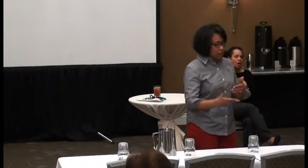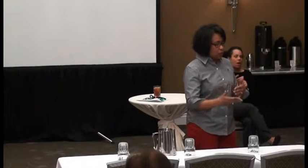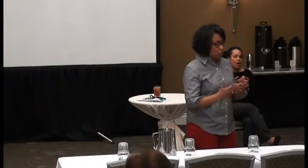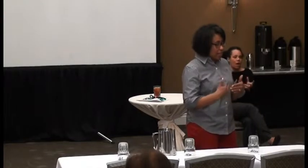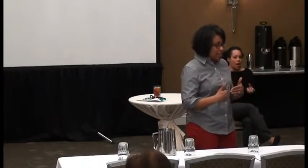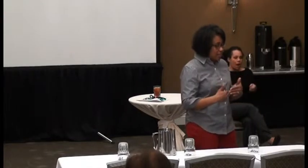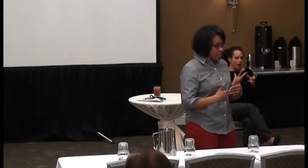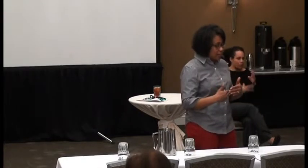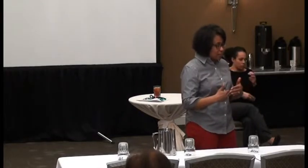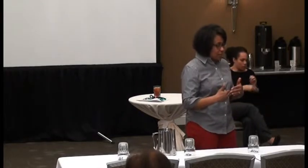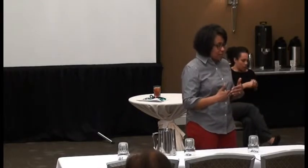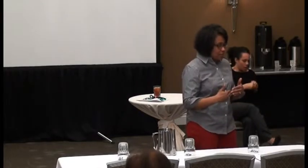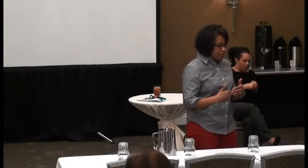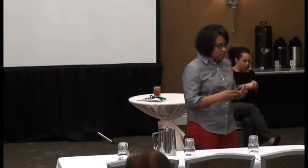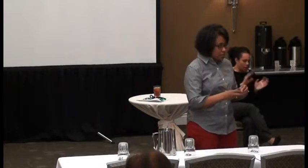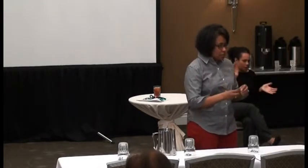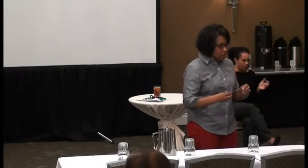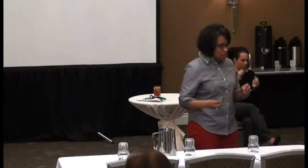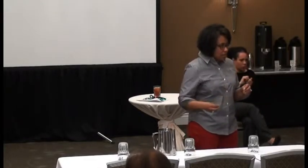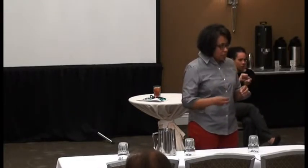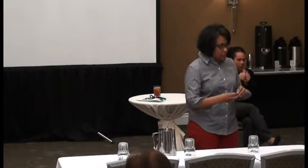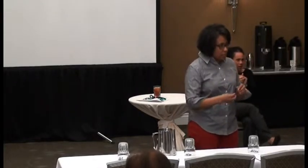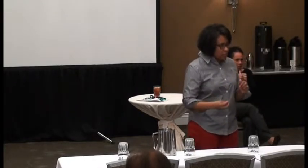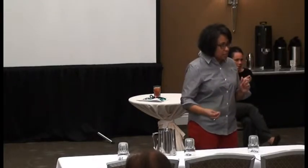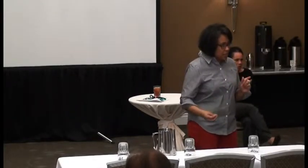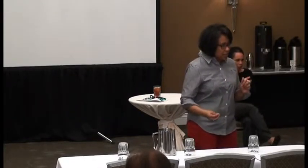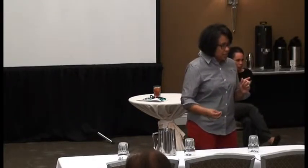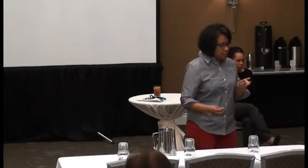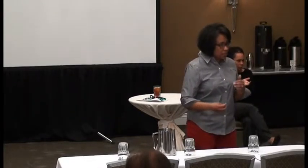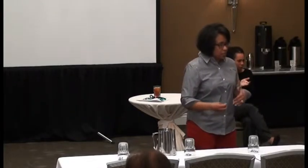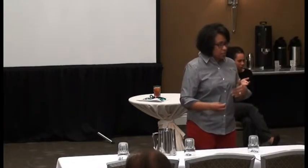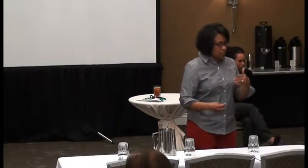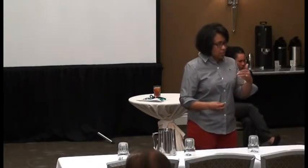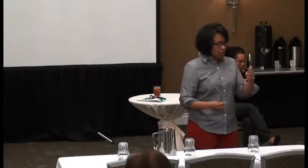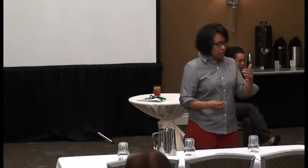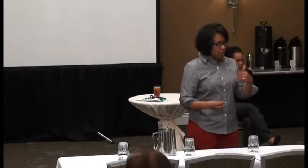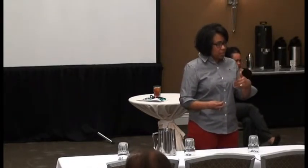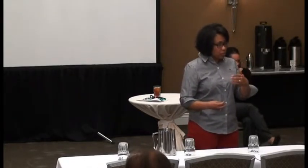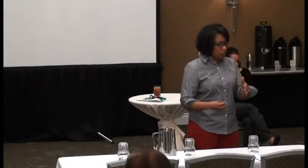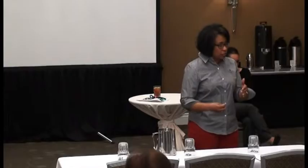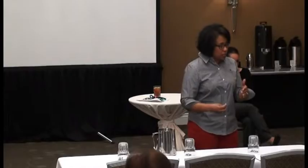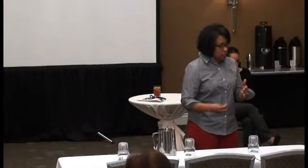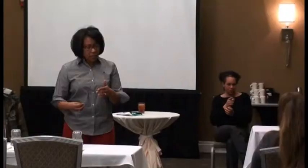adding versus weaning those accommodations, tapering those accommodations to see what they can